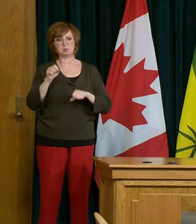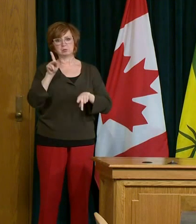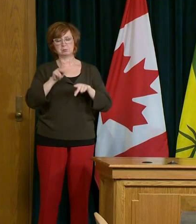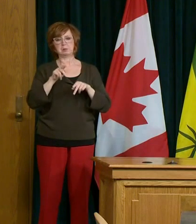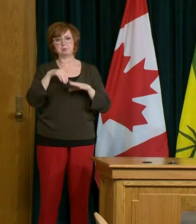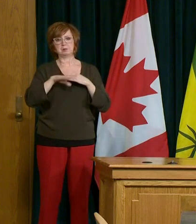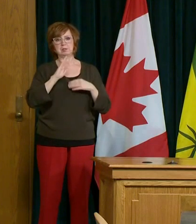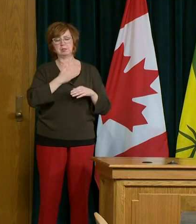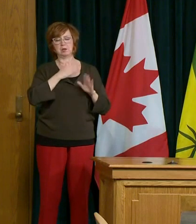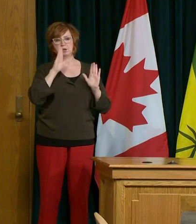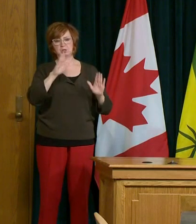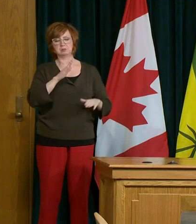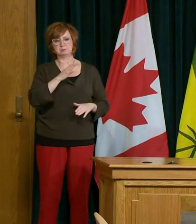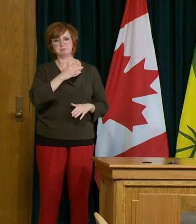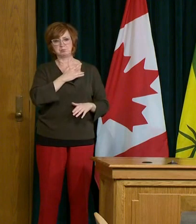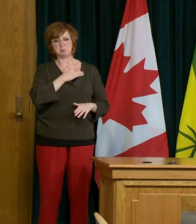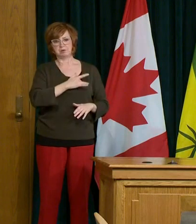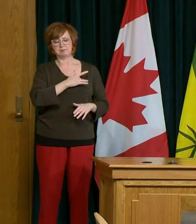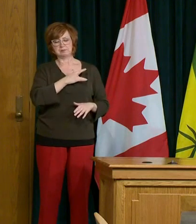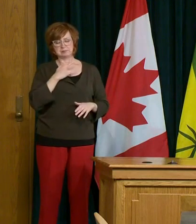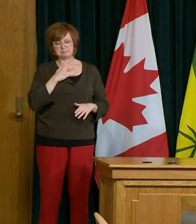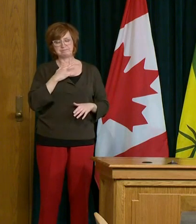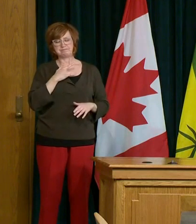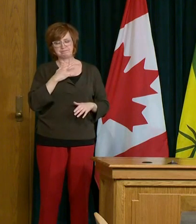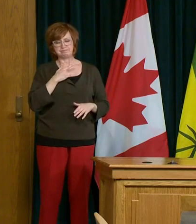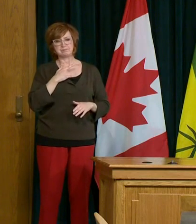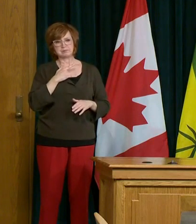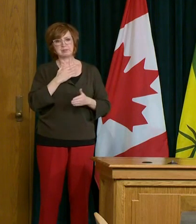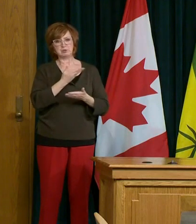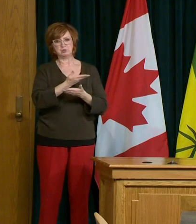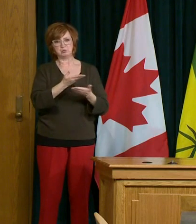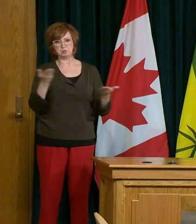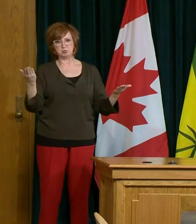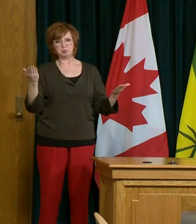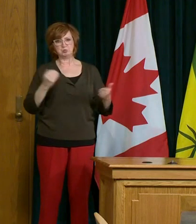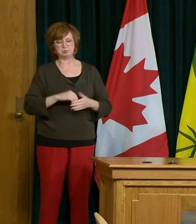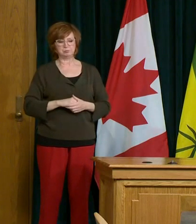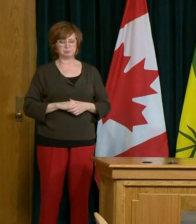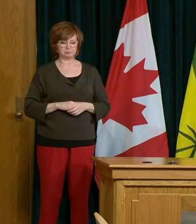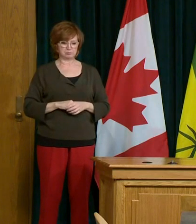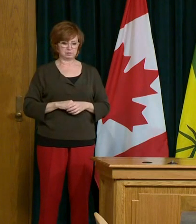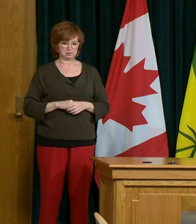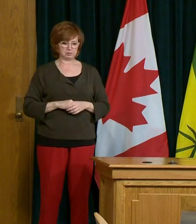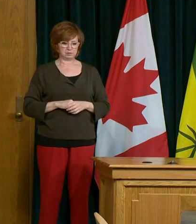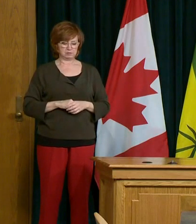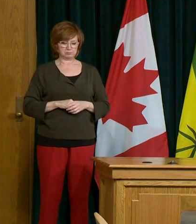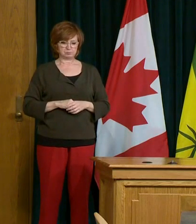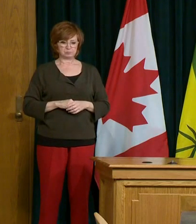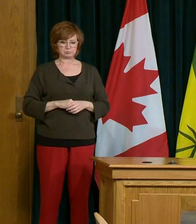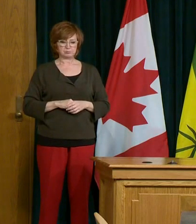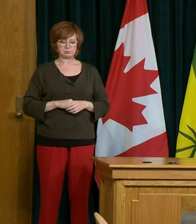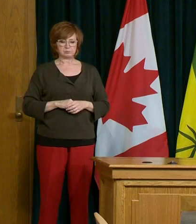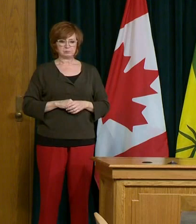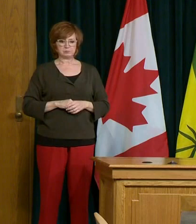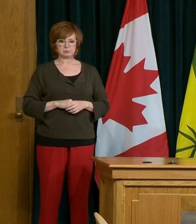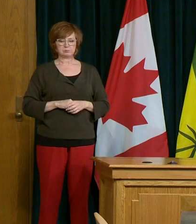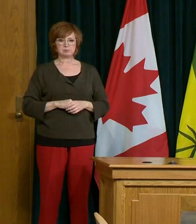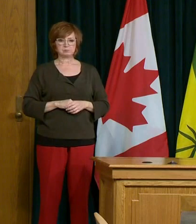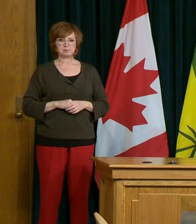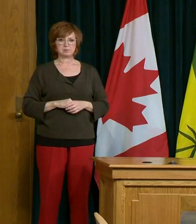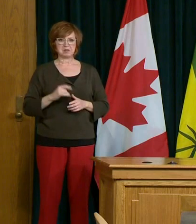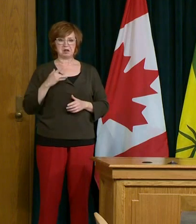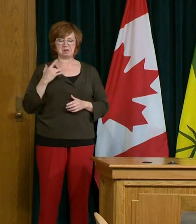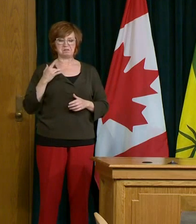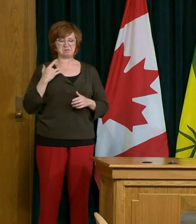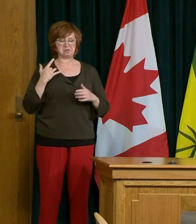across this great province. And I'm confident that we are going to not only be able to get our 71,000 people back to work in this province, but